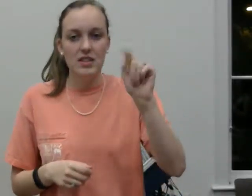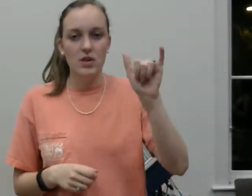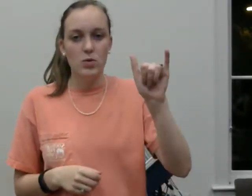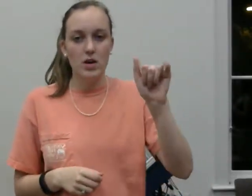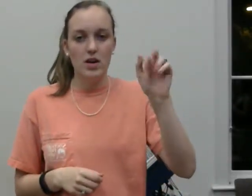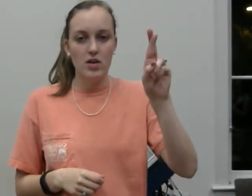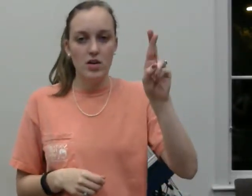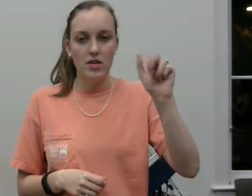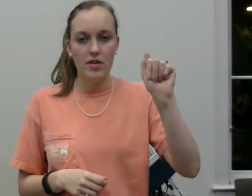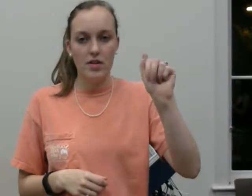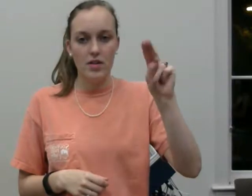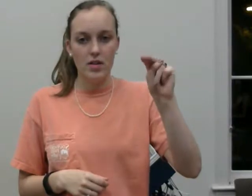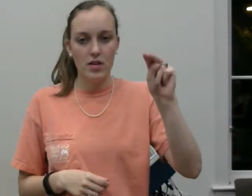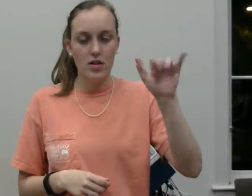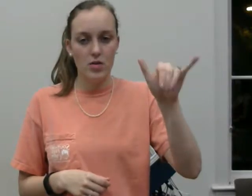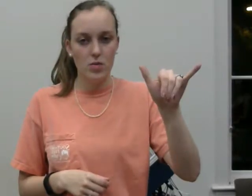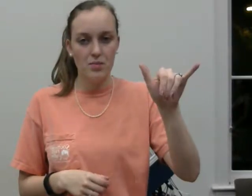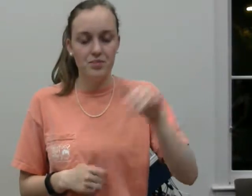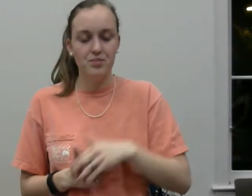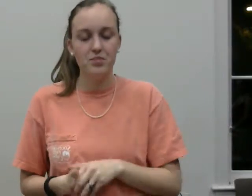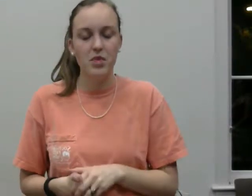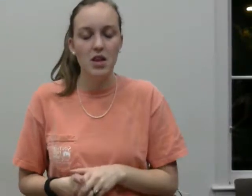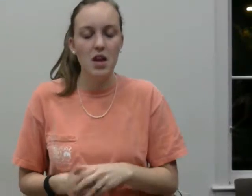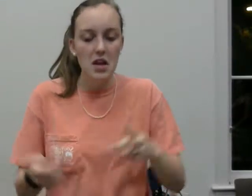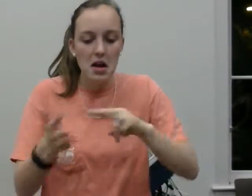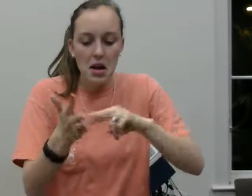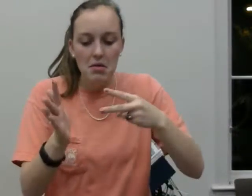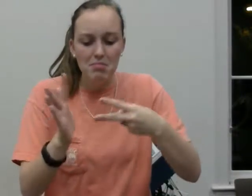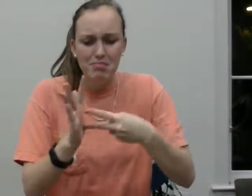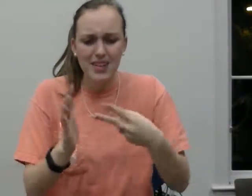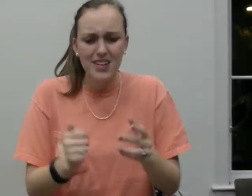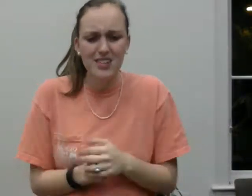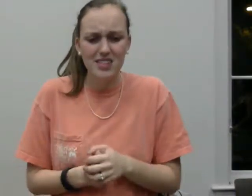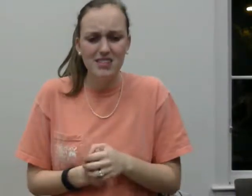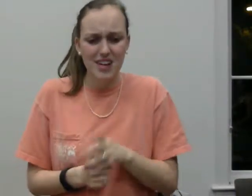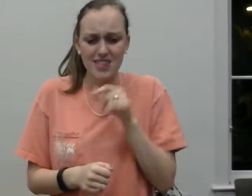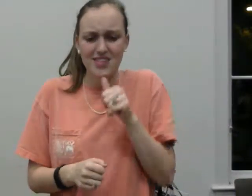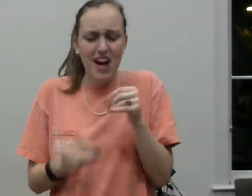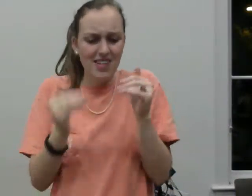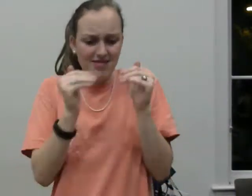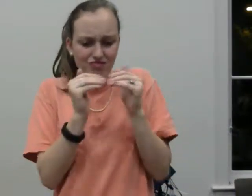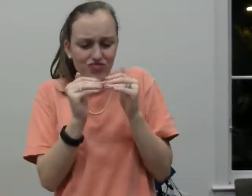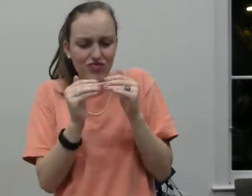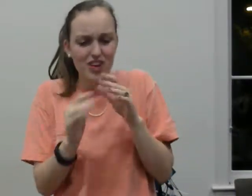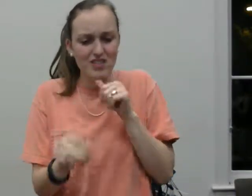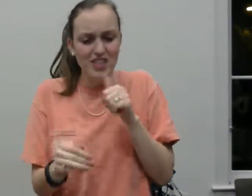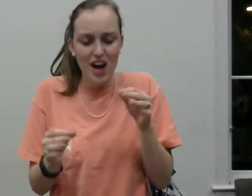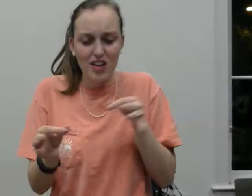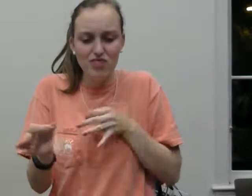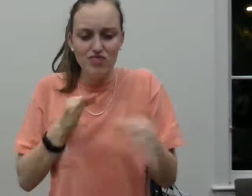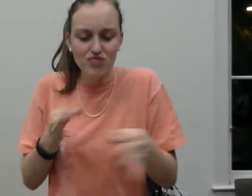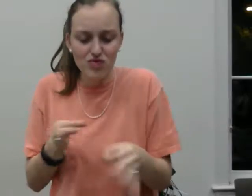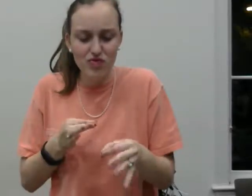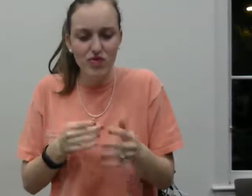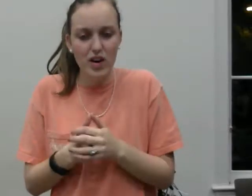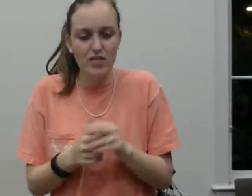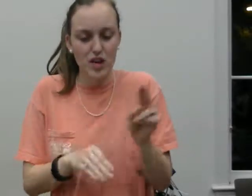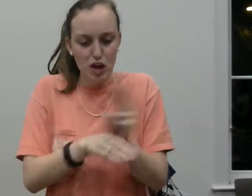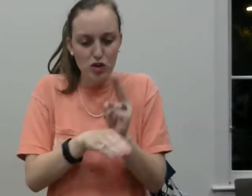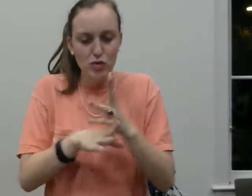power. So if a king or a political leader does something unfairly, if they abuse their power. The colonists, number 17, thought that the Proclamation